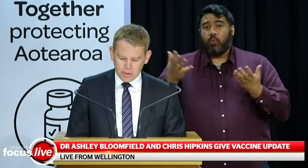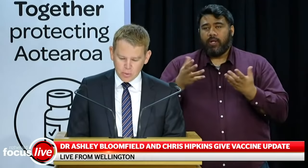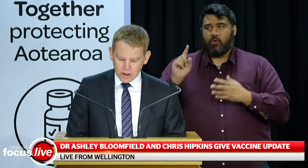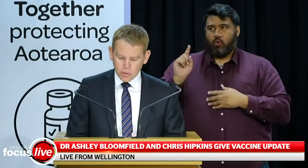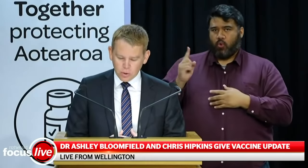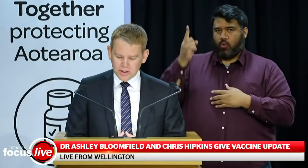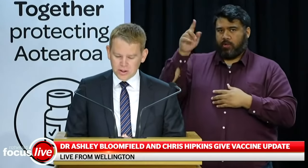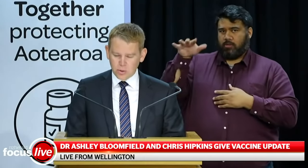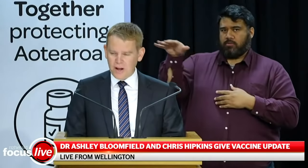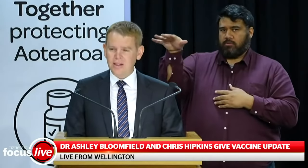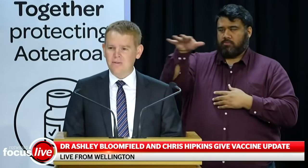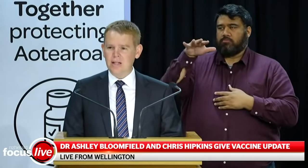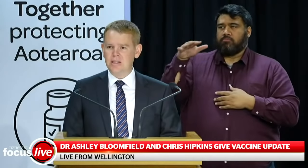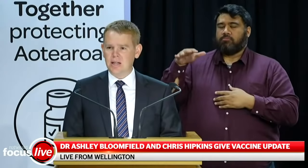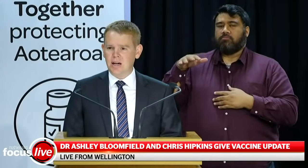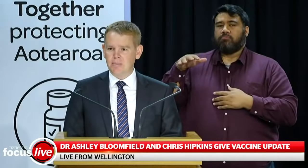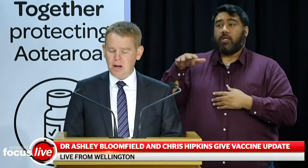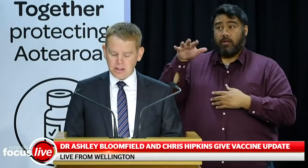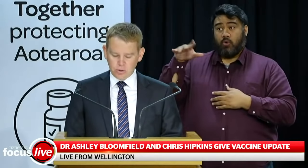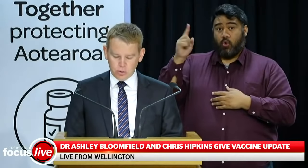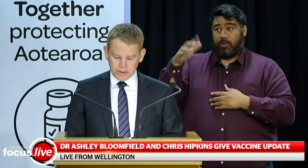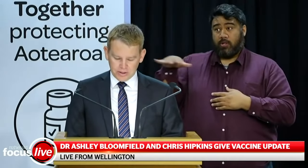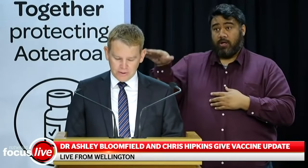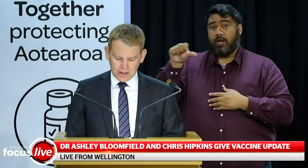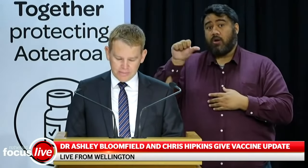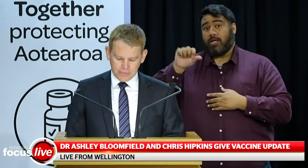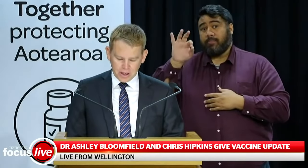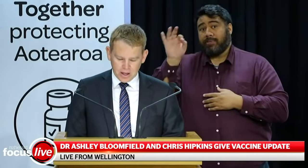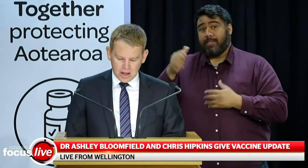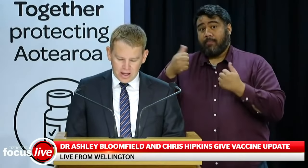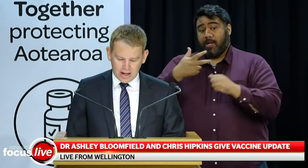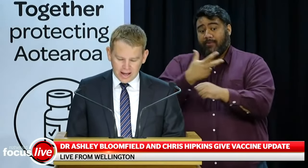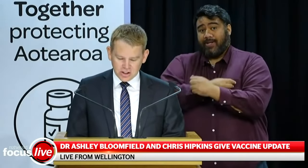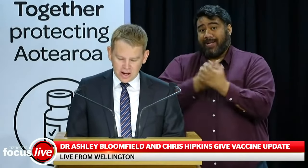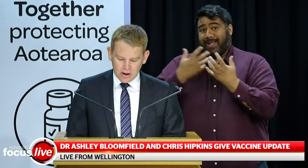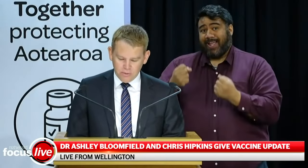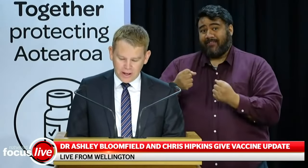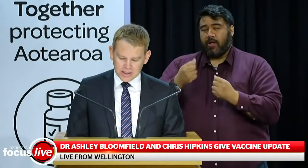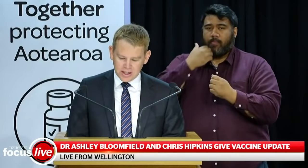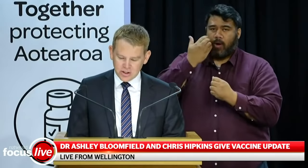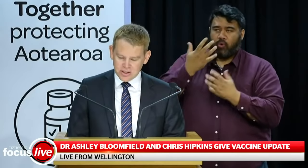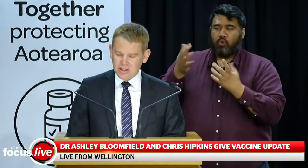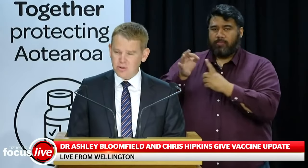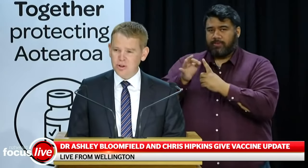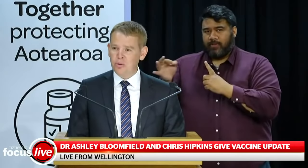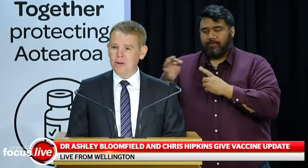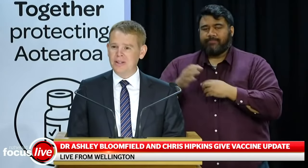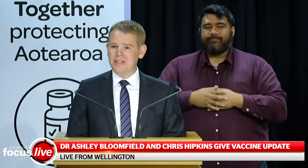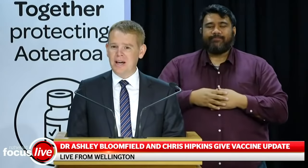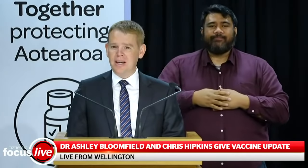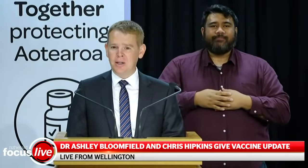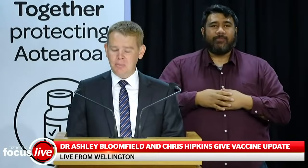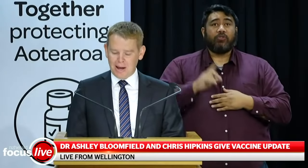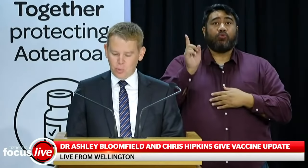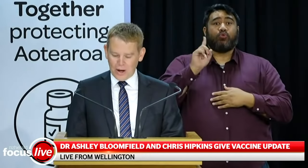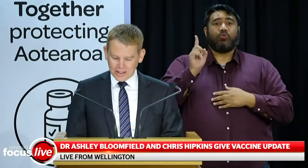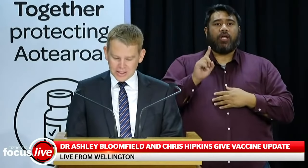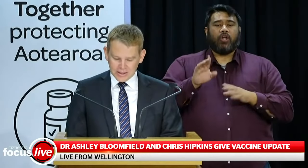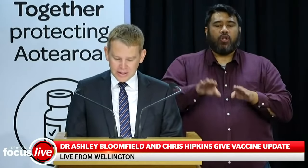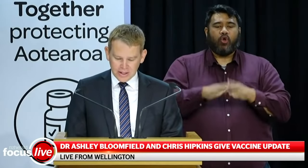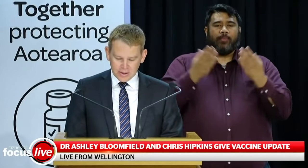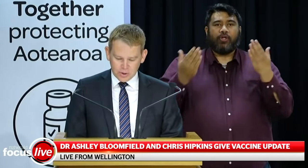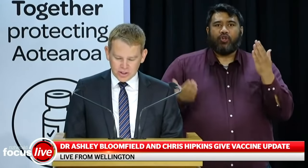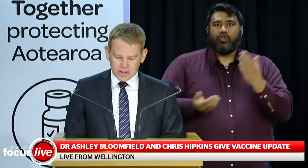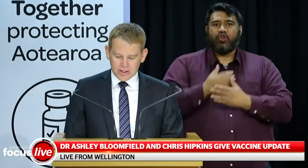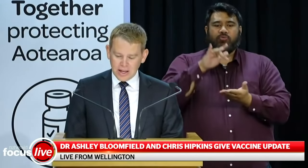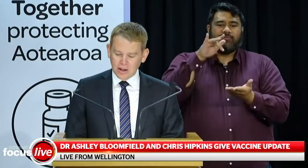19% of the people in Auckland who have had the vaccine are Māori or Pasifika. A large-scale vaccination centre is opening today in Mount